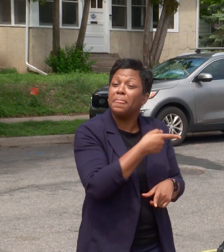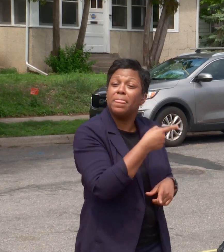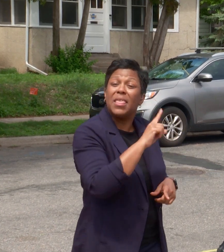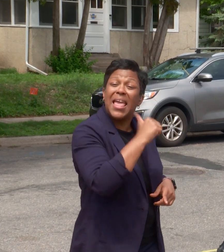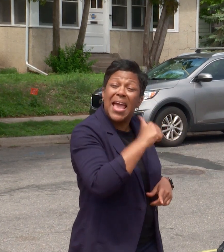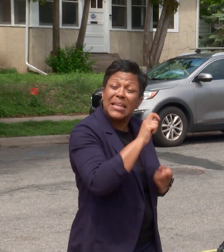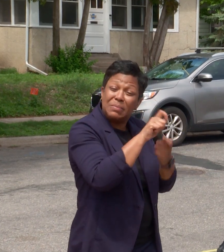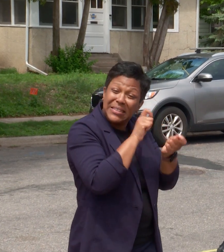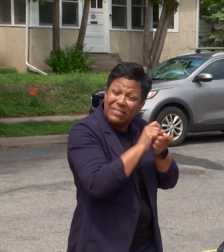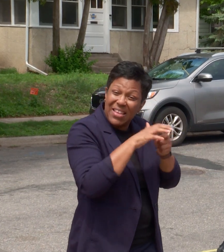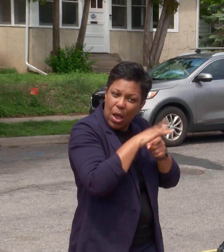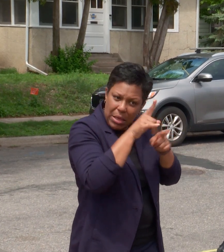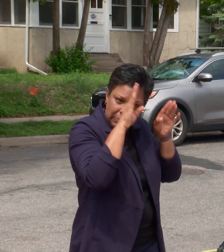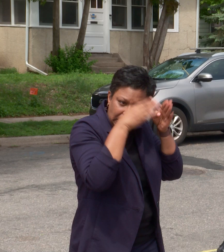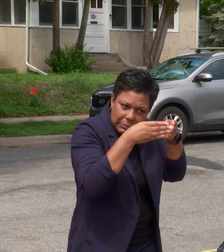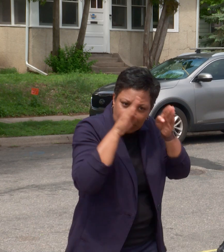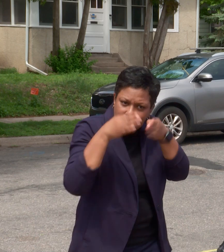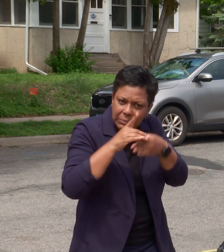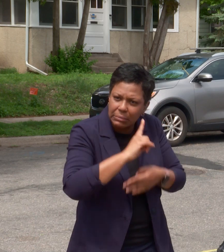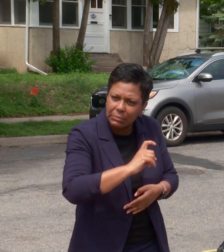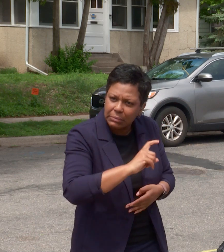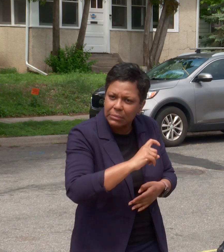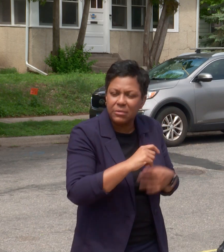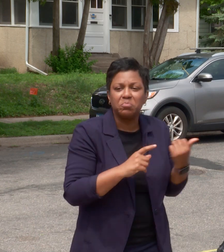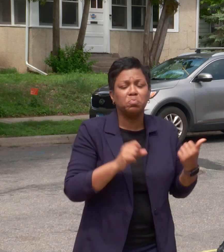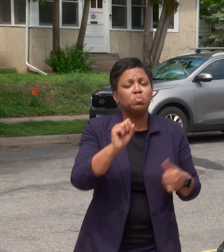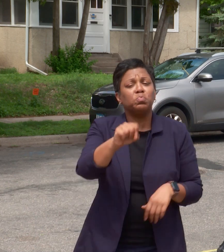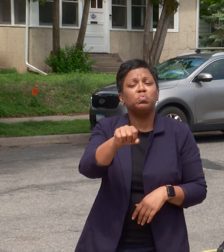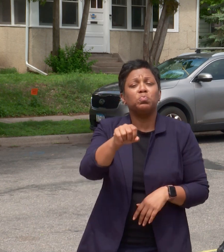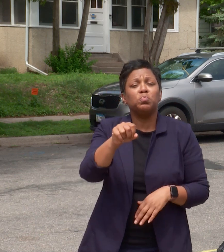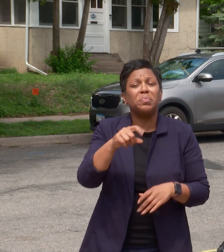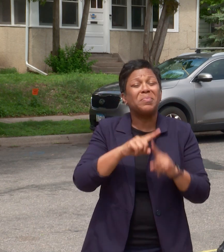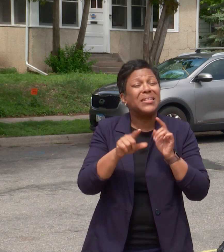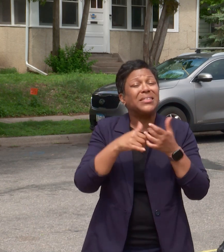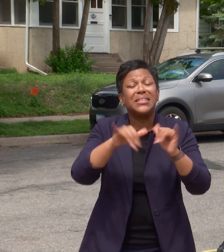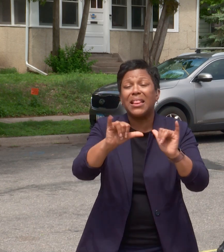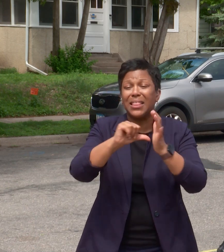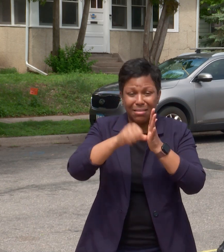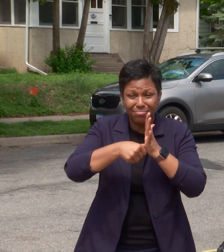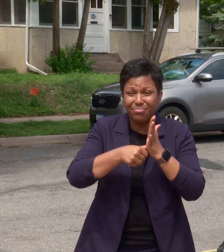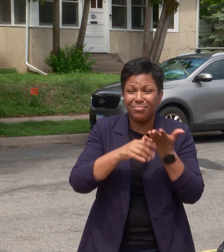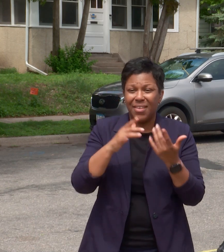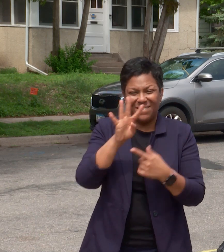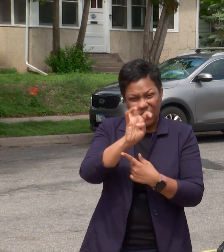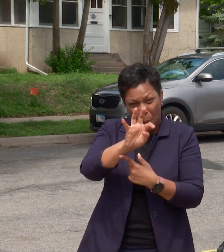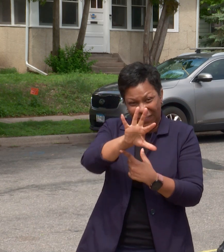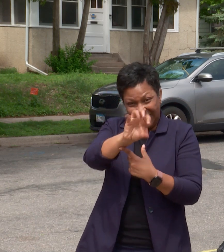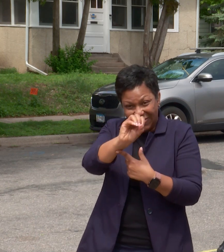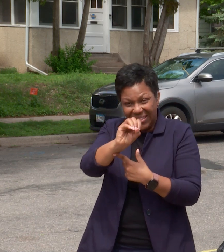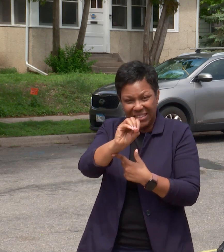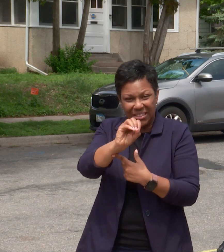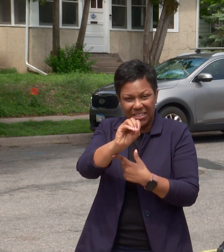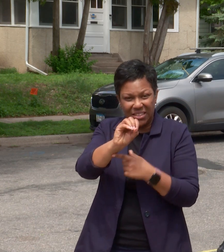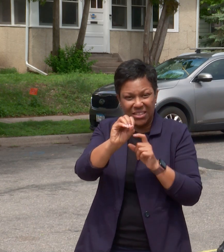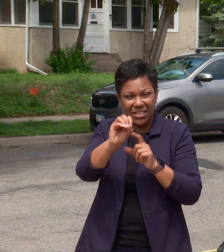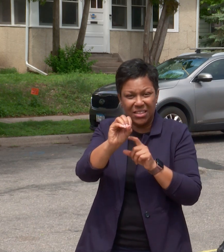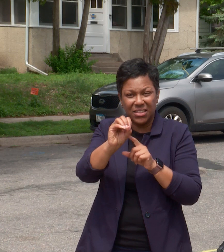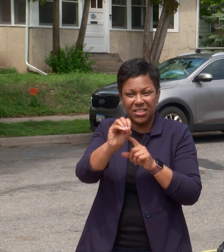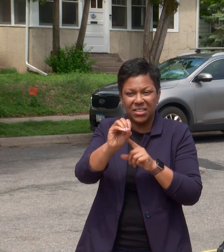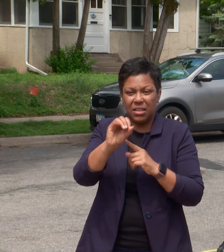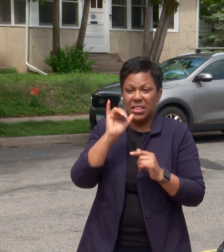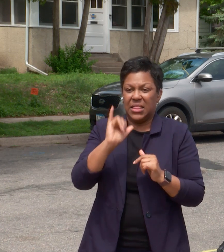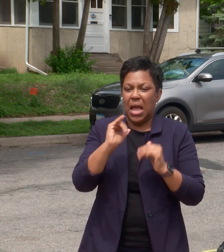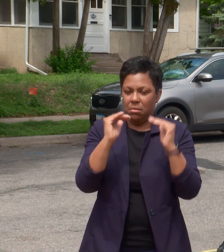that. But again, to give you an idea, it's 450 out of 22,000 lights. That's the total number. So it's around 2%, but 2% is too many.